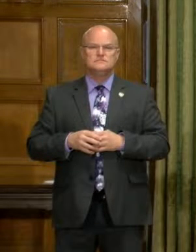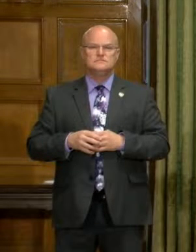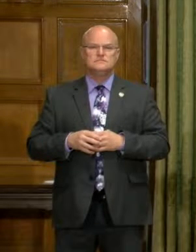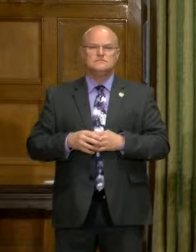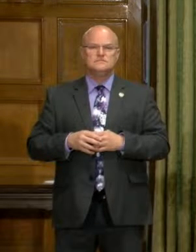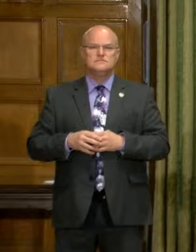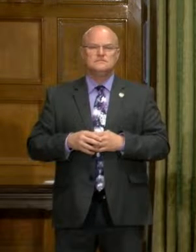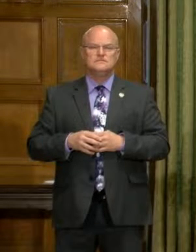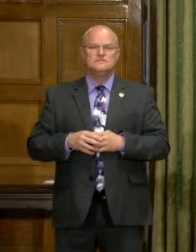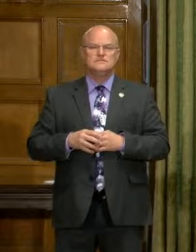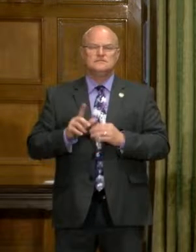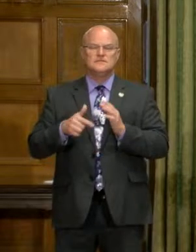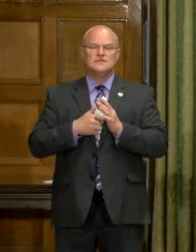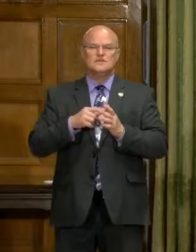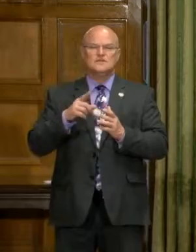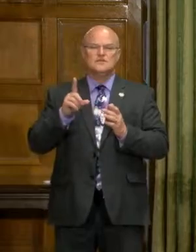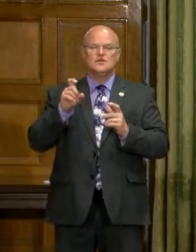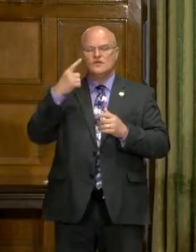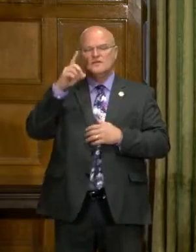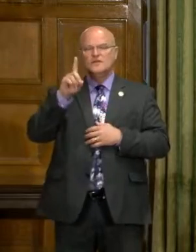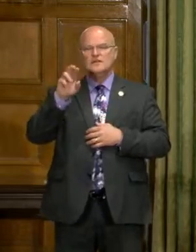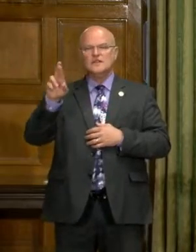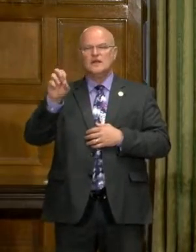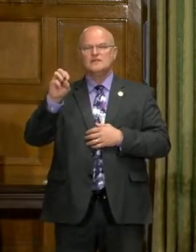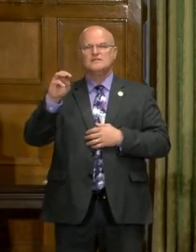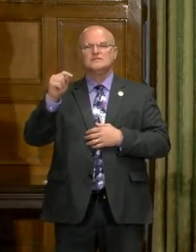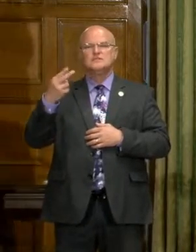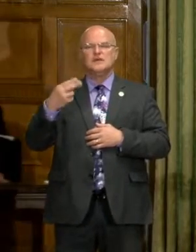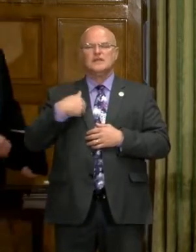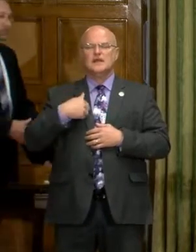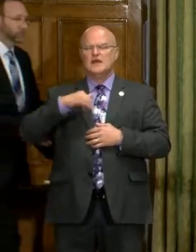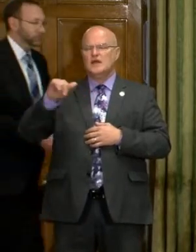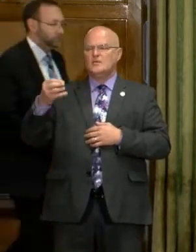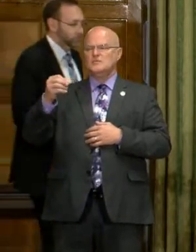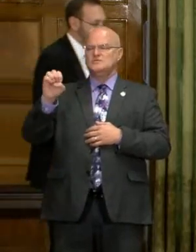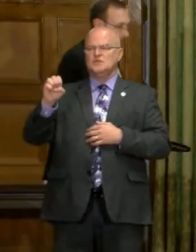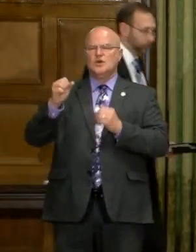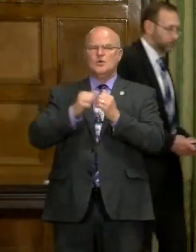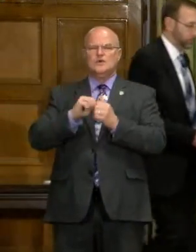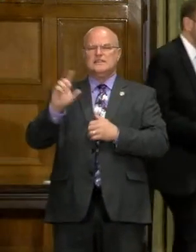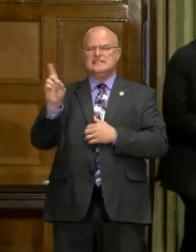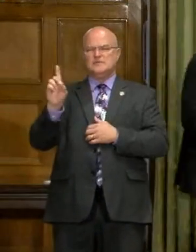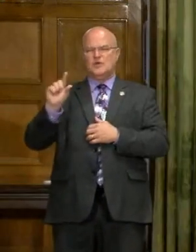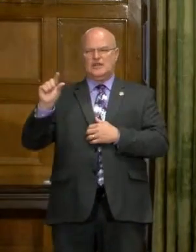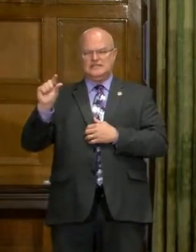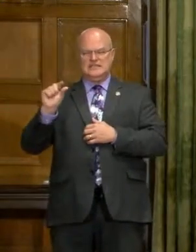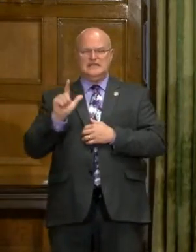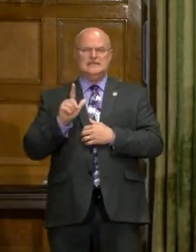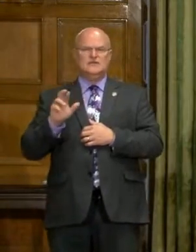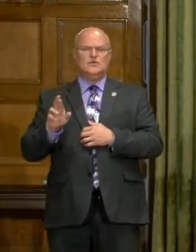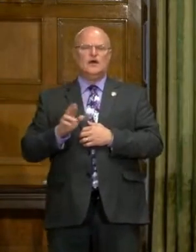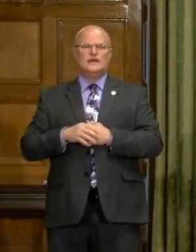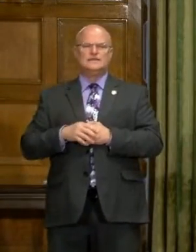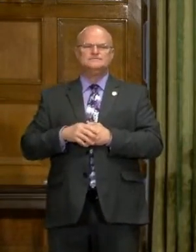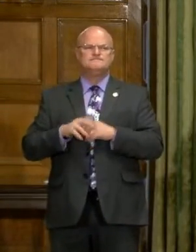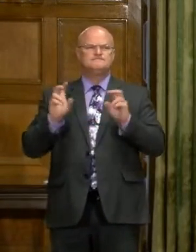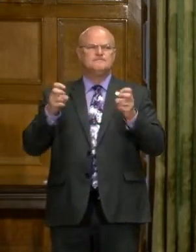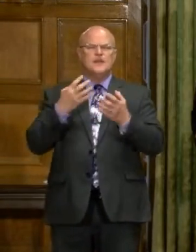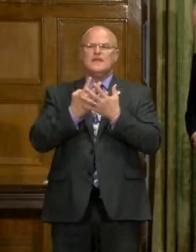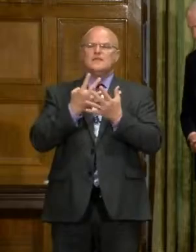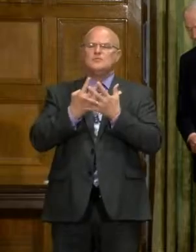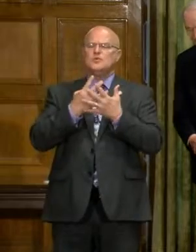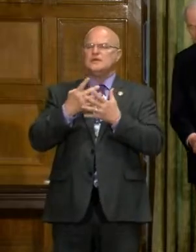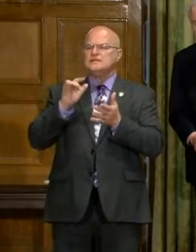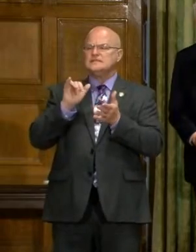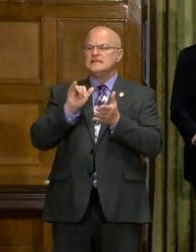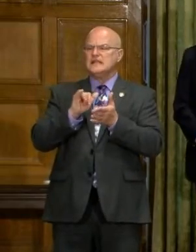Yeah, this question is for Dr. Smith. This is Joe Flaherty with the Democrat Gazette in Little Rock. The question, in regard to prisons, the